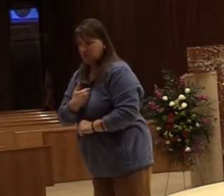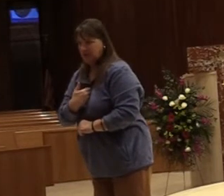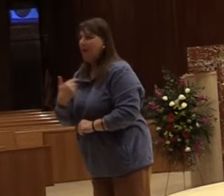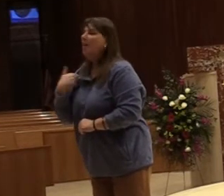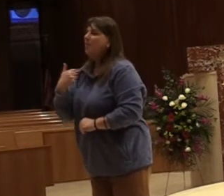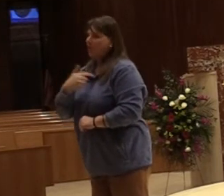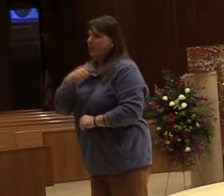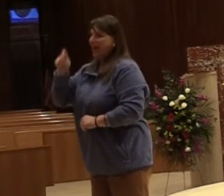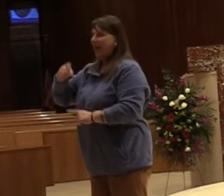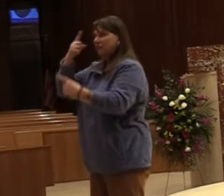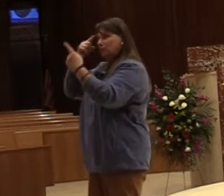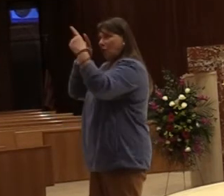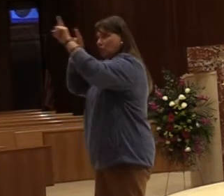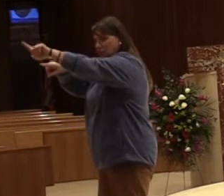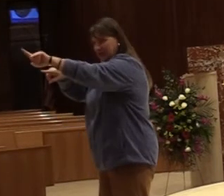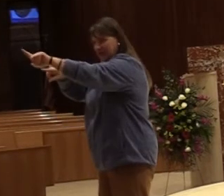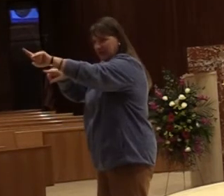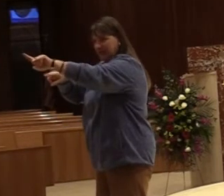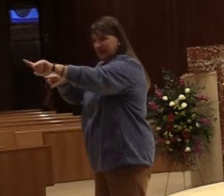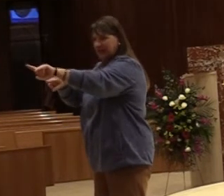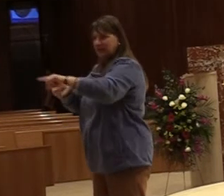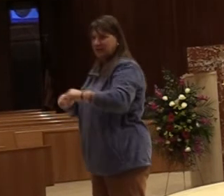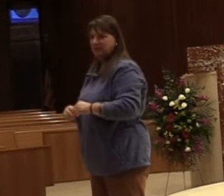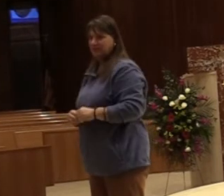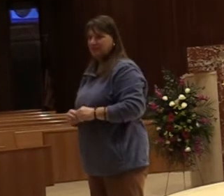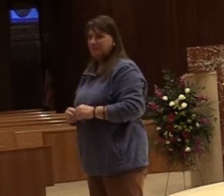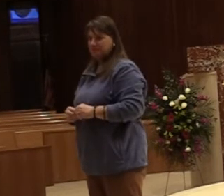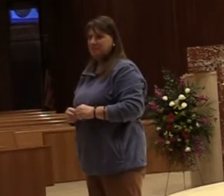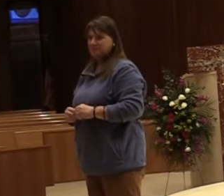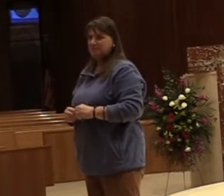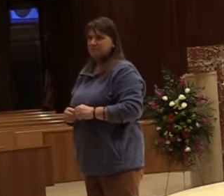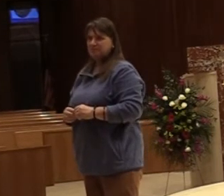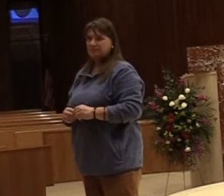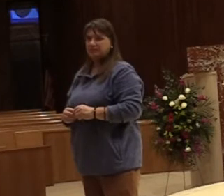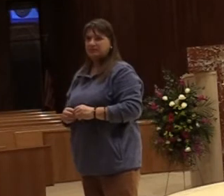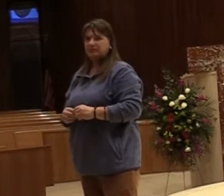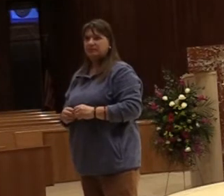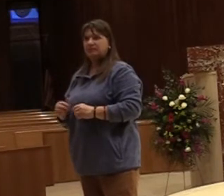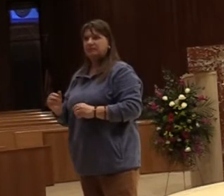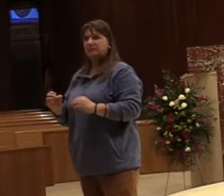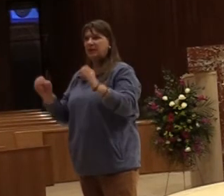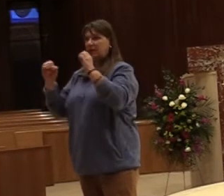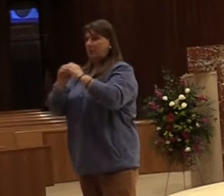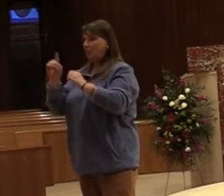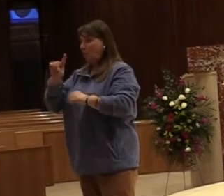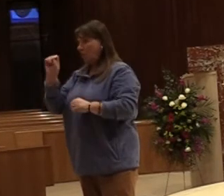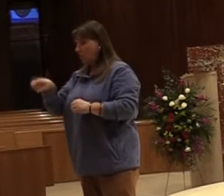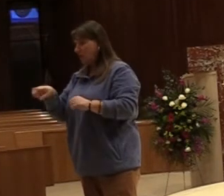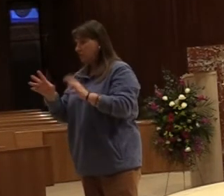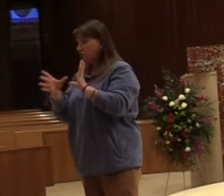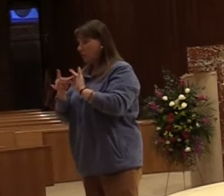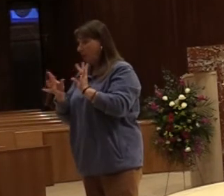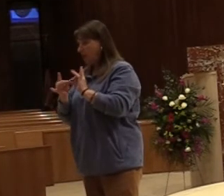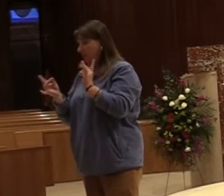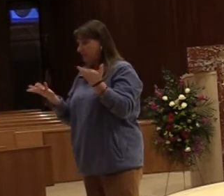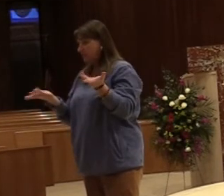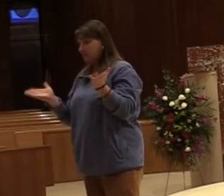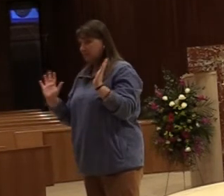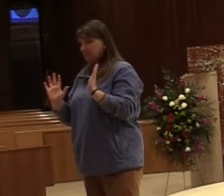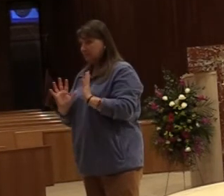our consent. So yeah, that's a good point. Thank you. Any other questions or comments before we read these